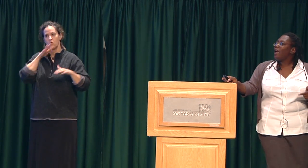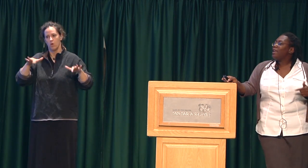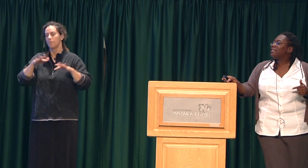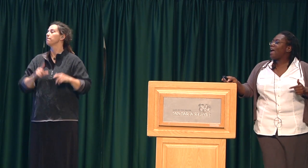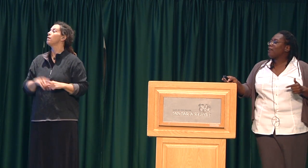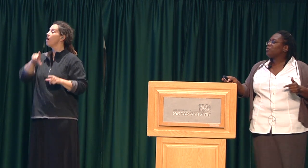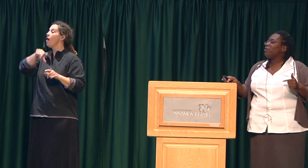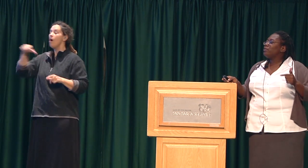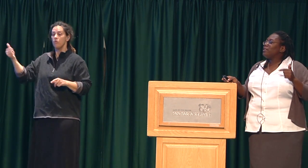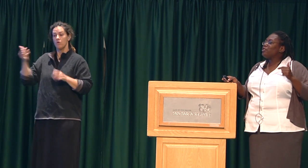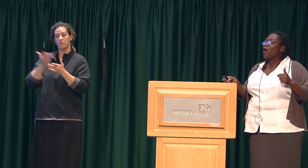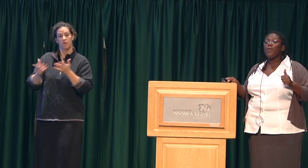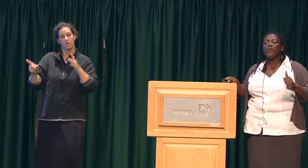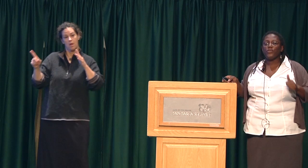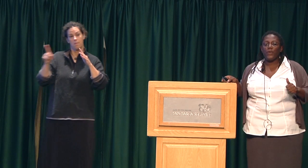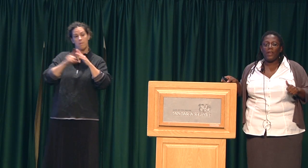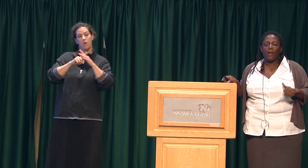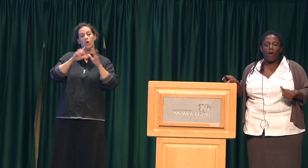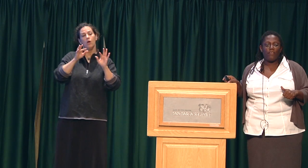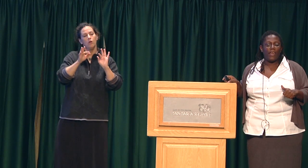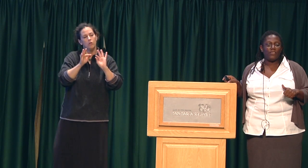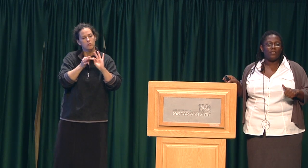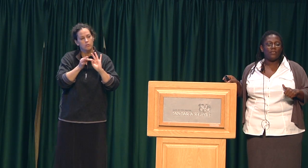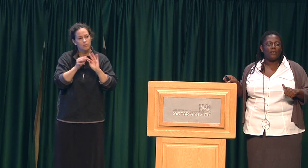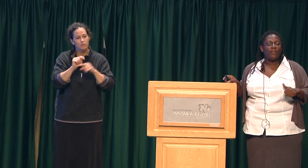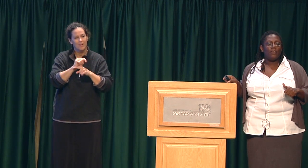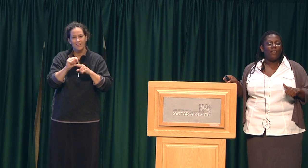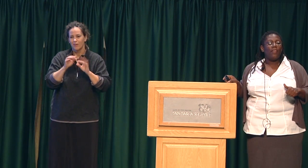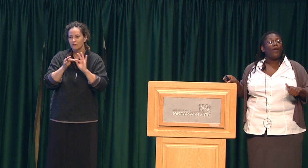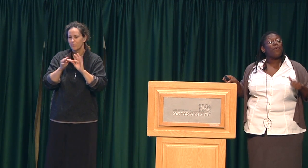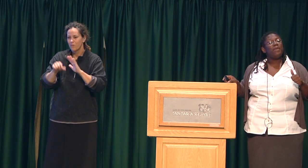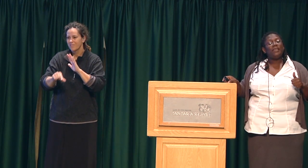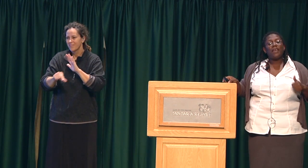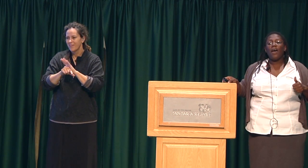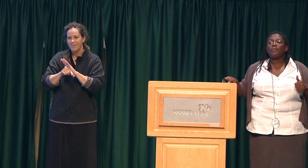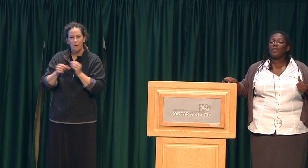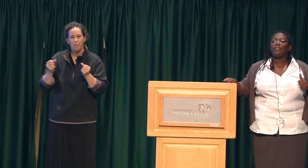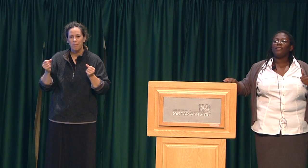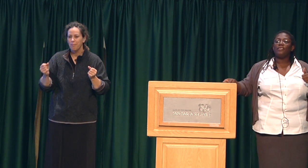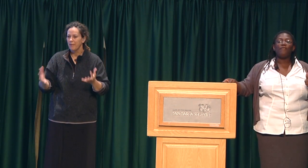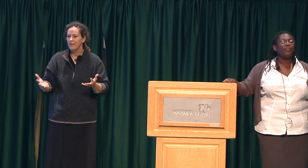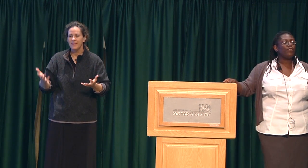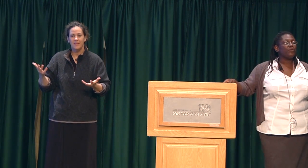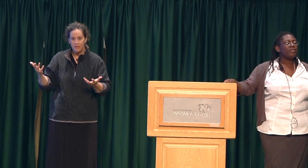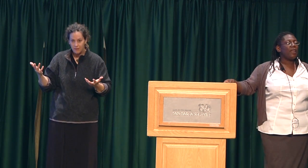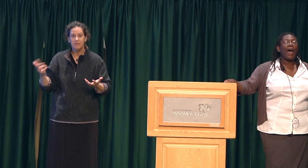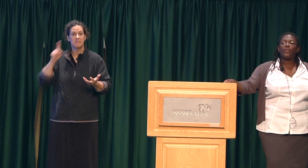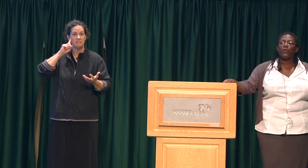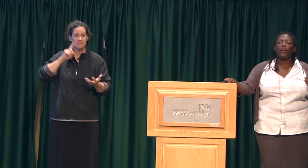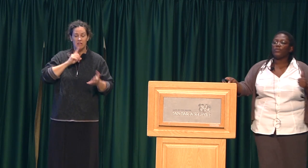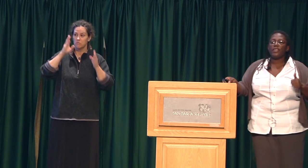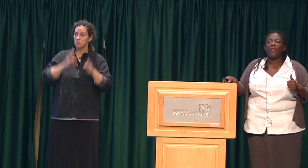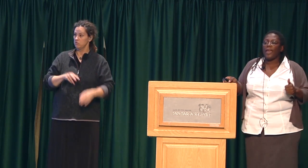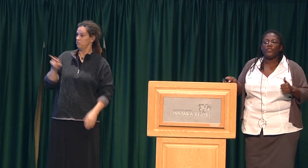utility is the actual interpreter training and qualification. There were many times that the deaf individual said,